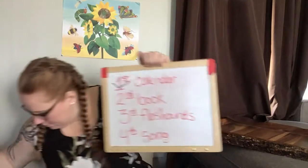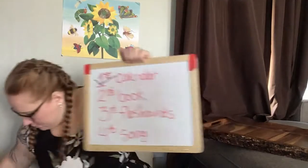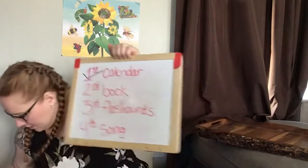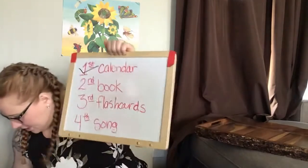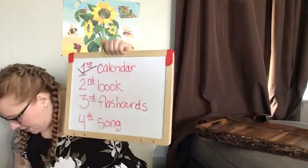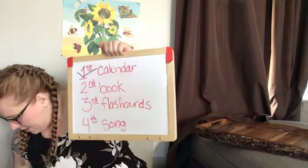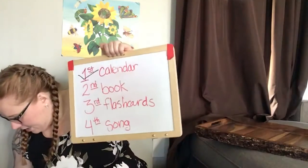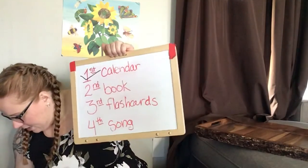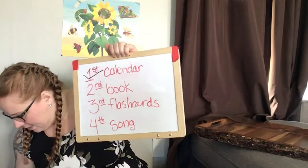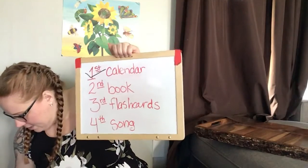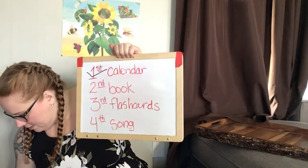Okay.